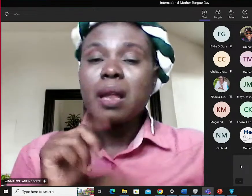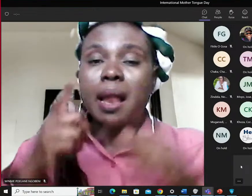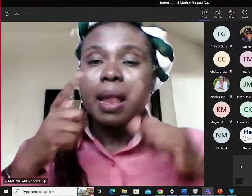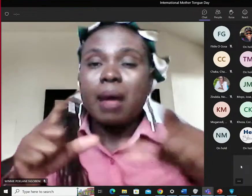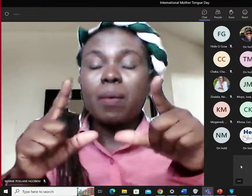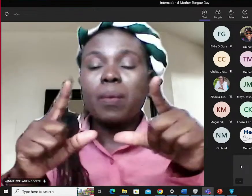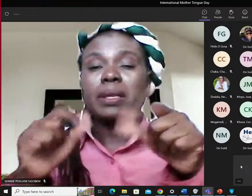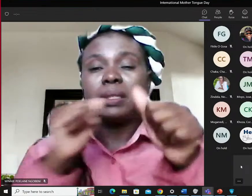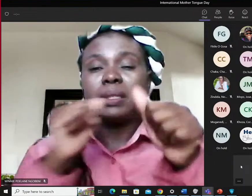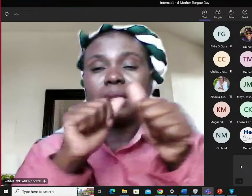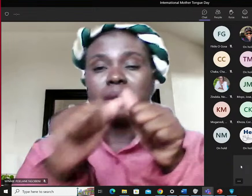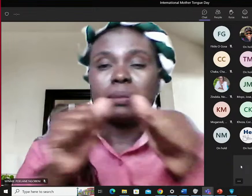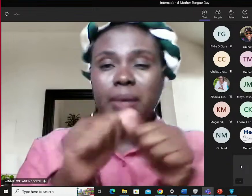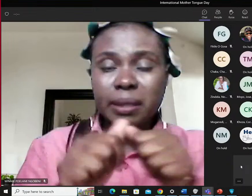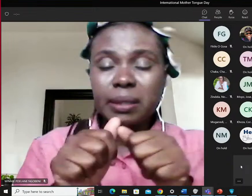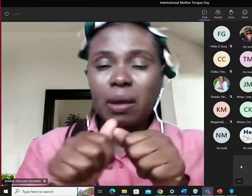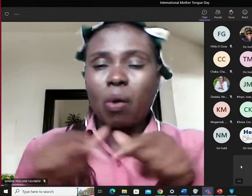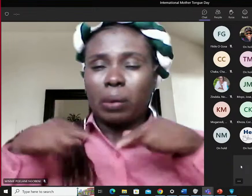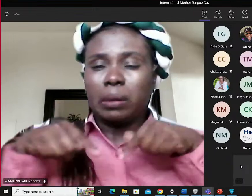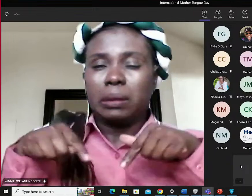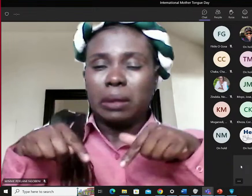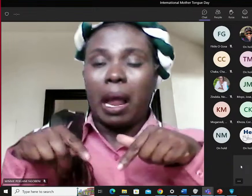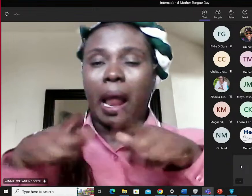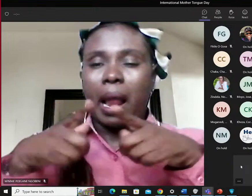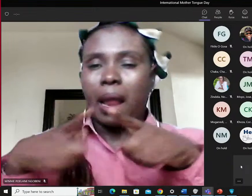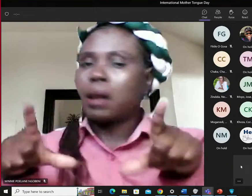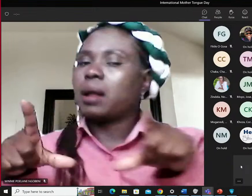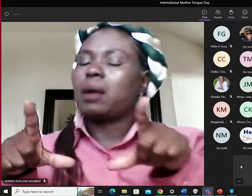it's inferior to the other language.